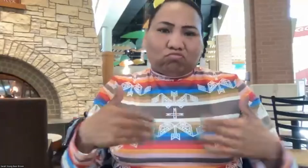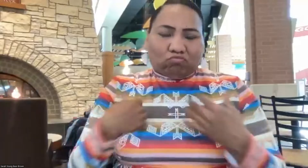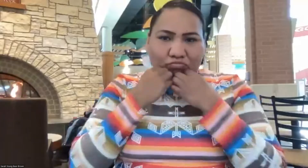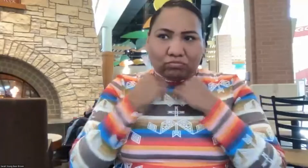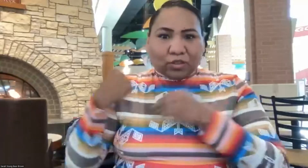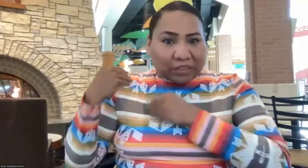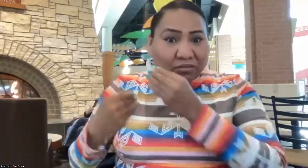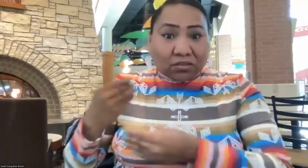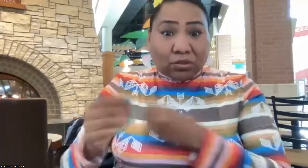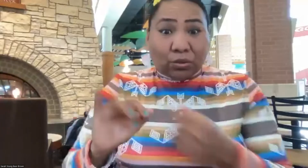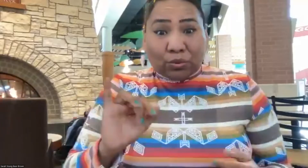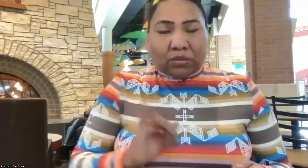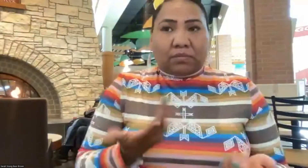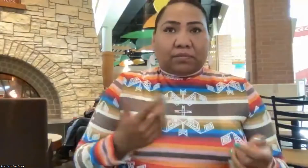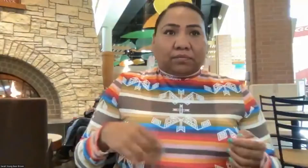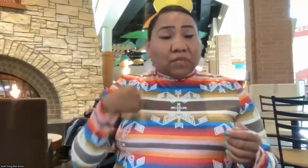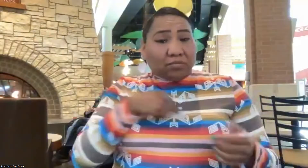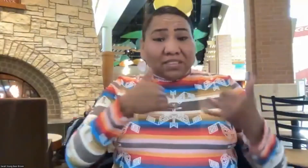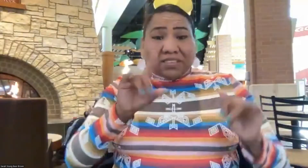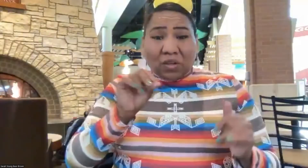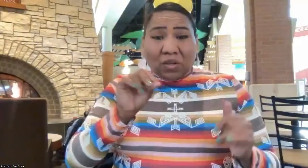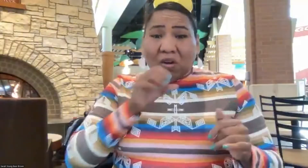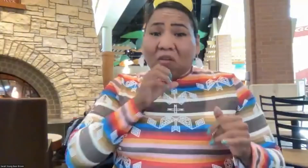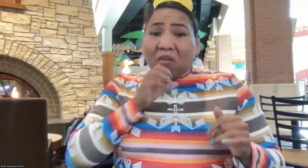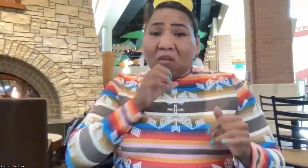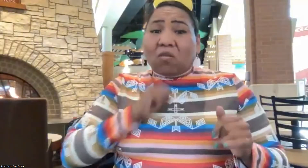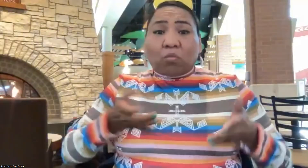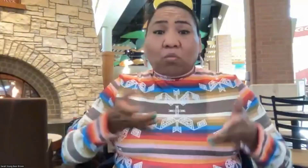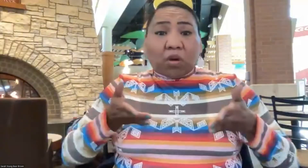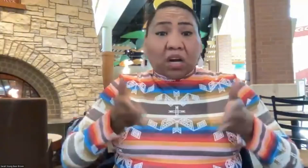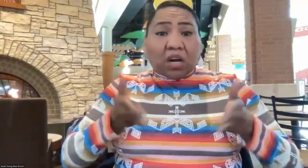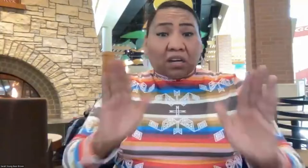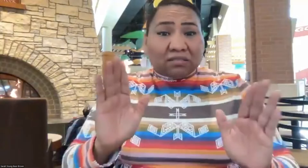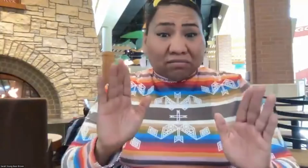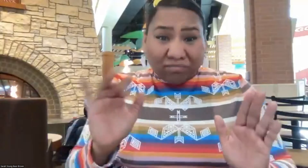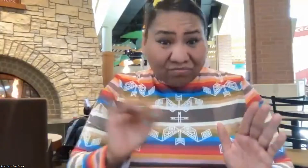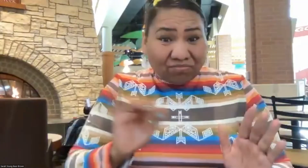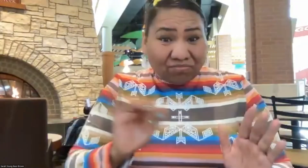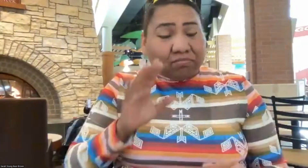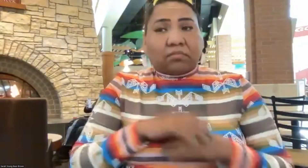to be part of my family and our people and continue our traditions and our customs.